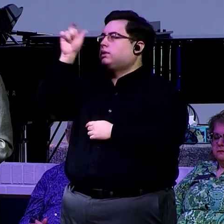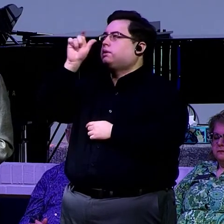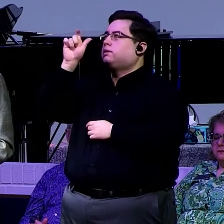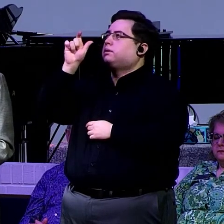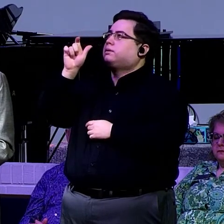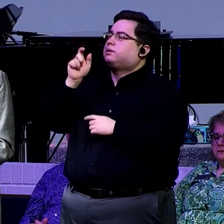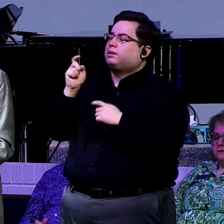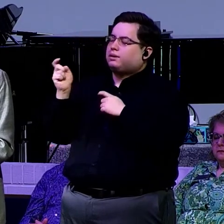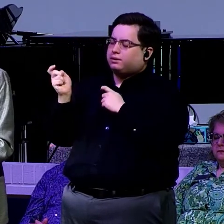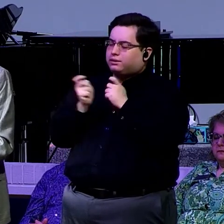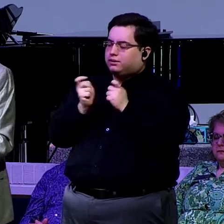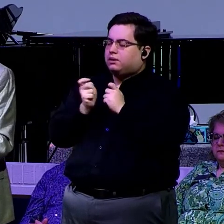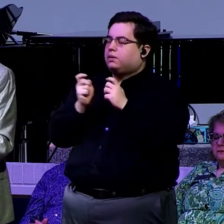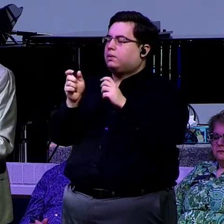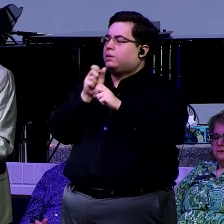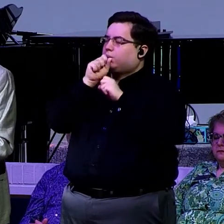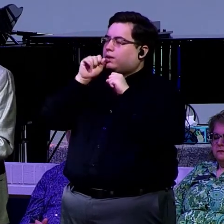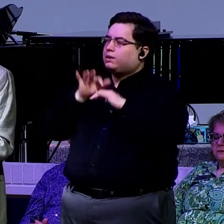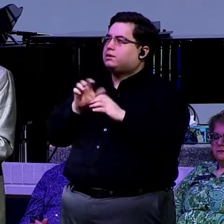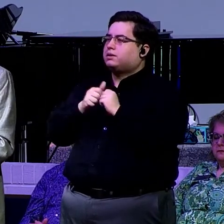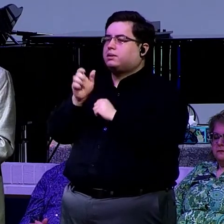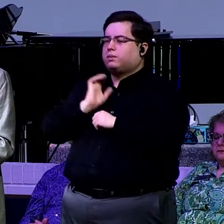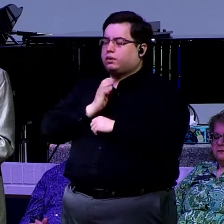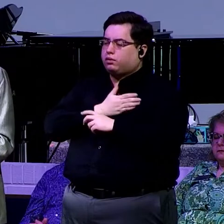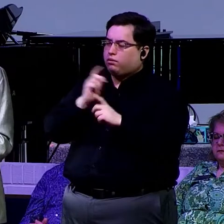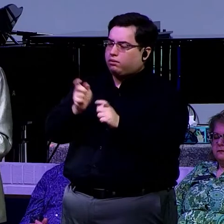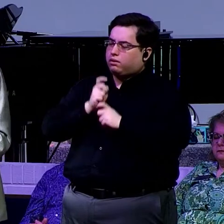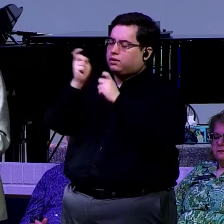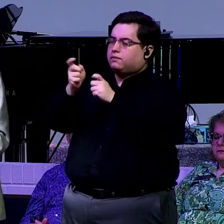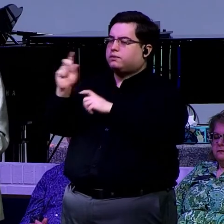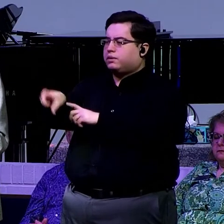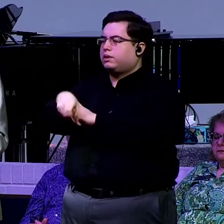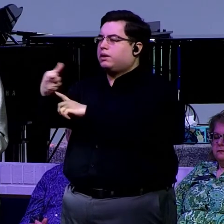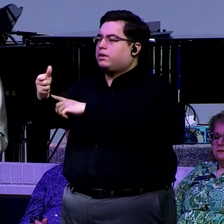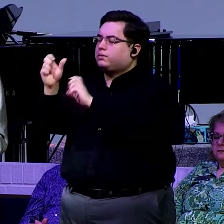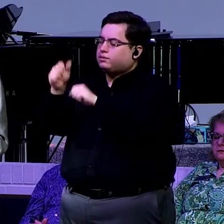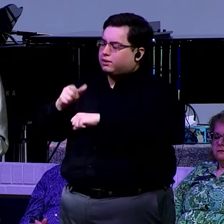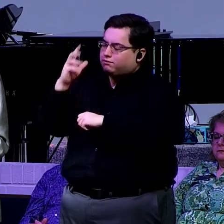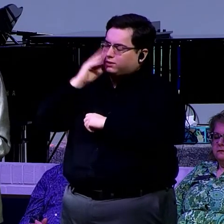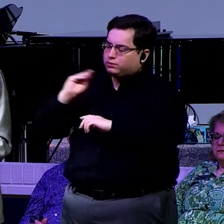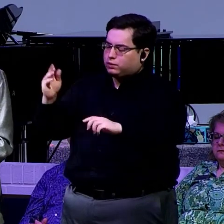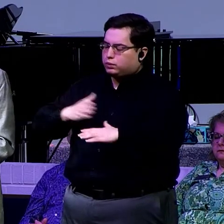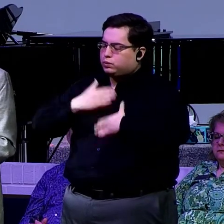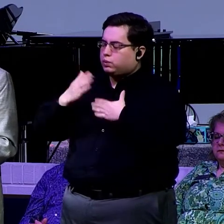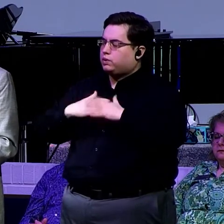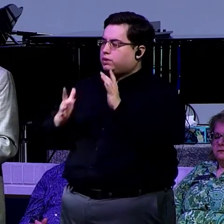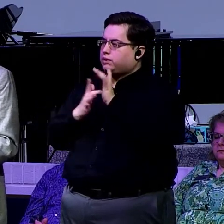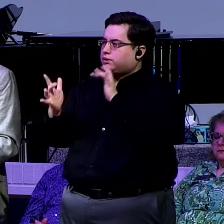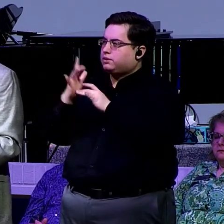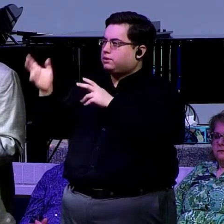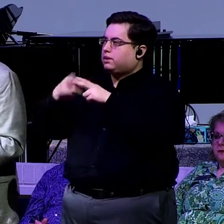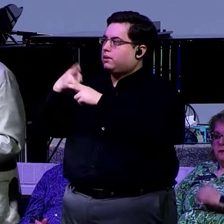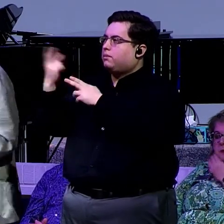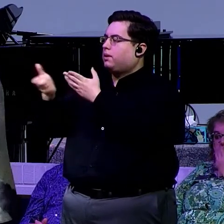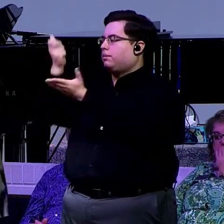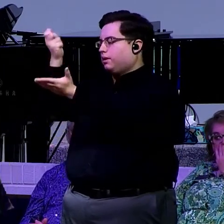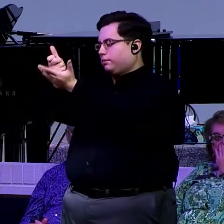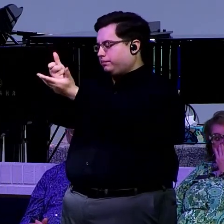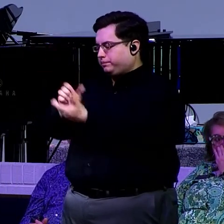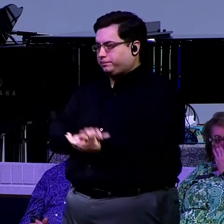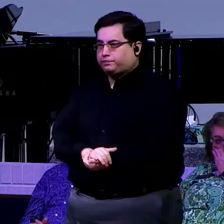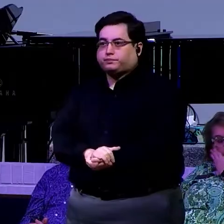with these gifts so that others may have joy. In Jesus' name, amen.